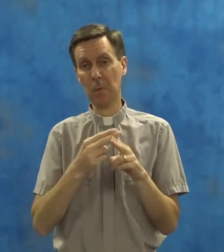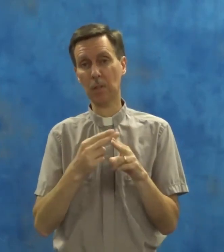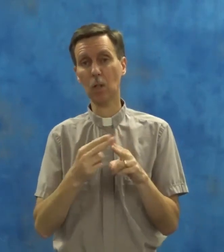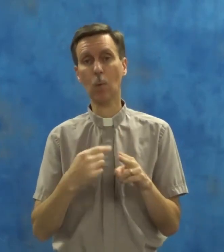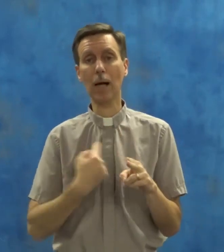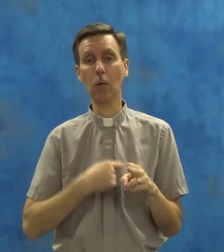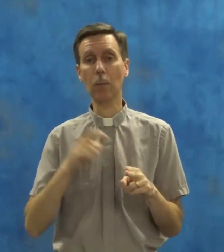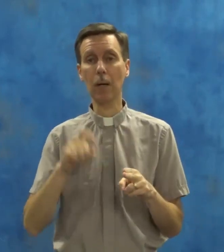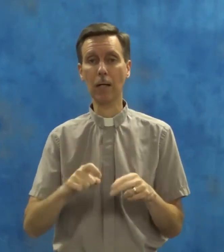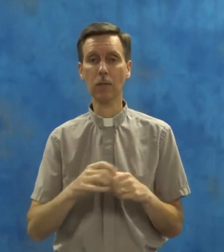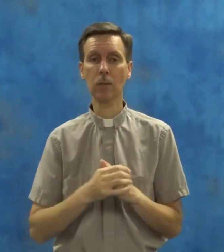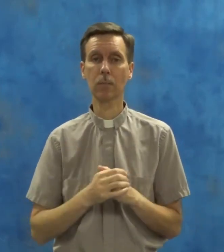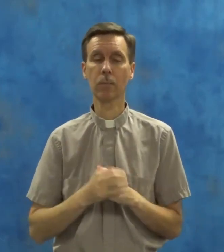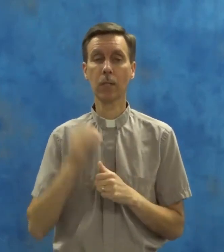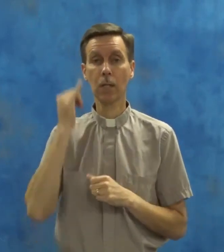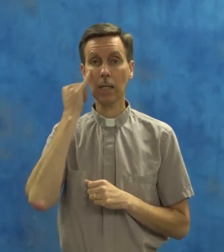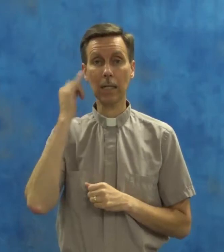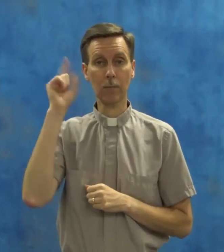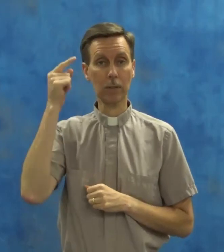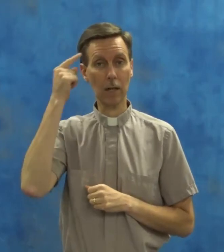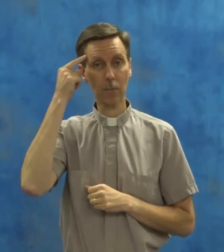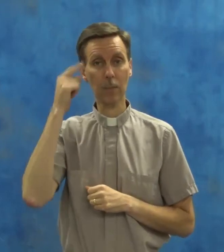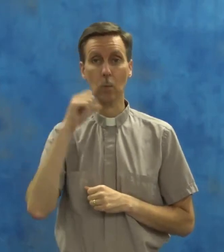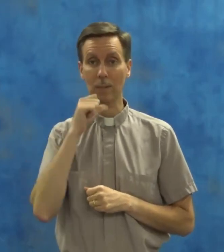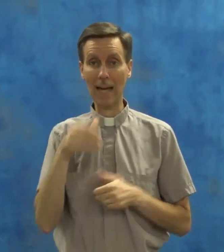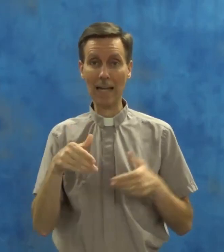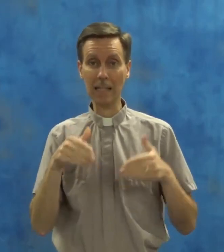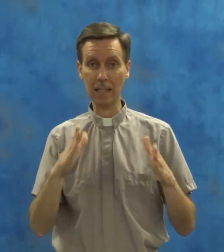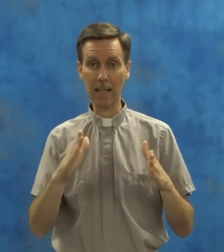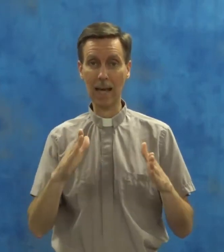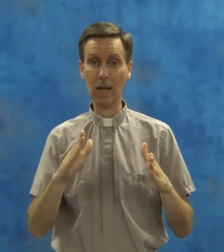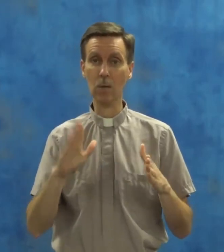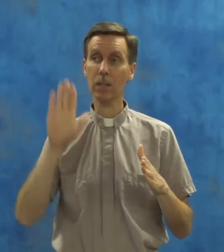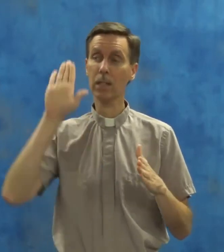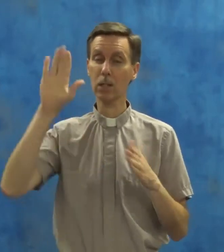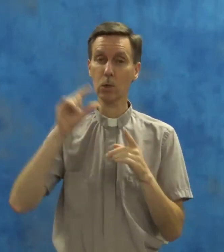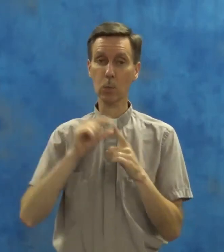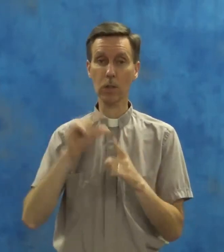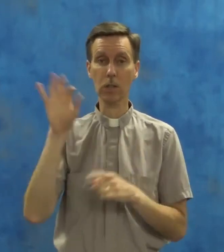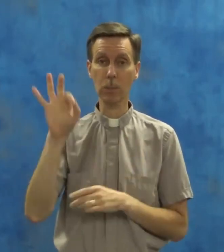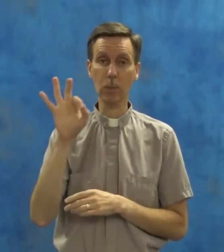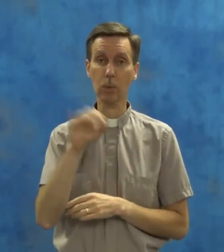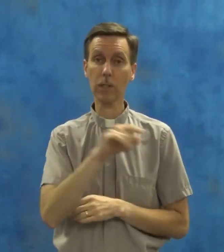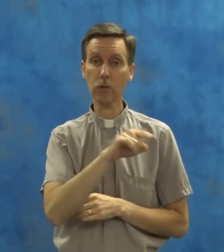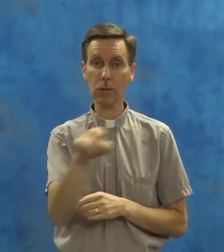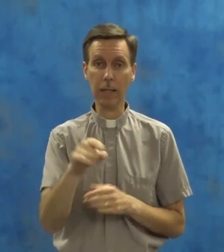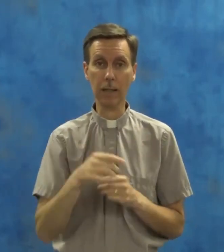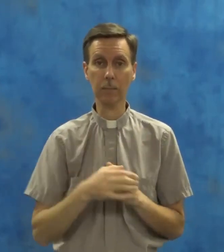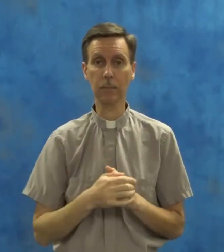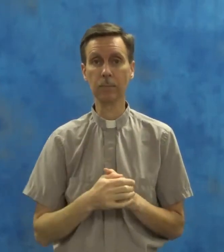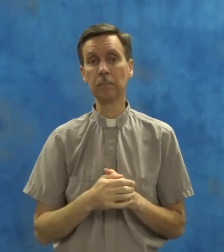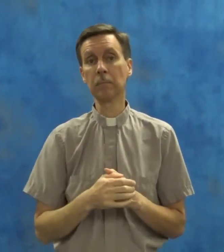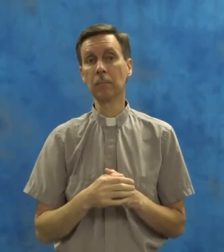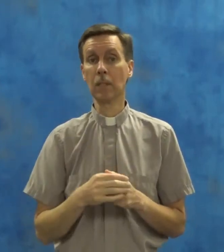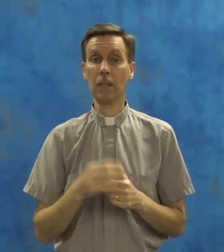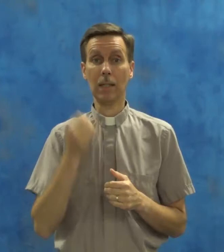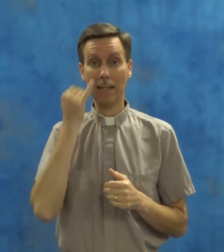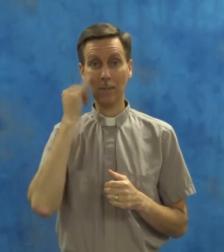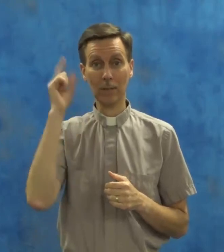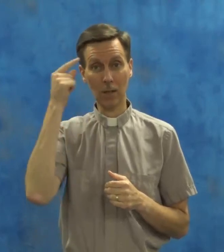little while we must. If the government will not allow his word to be preached there, if the government